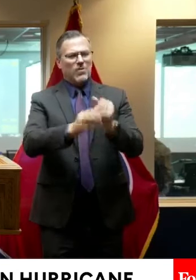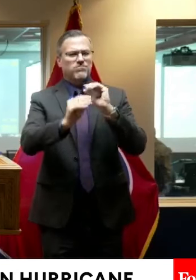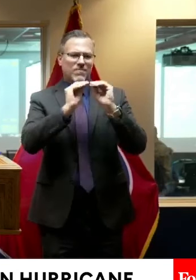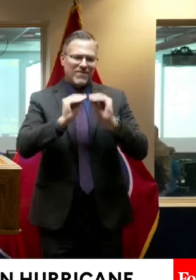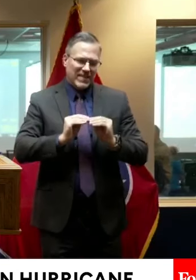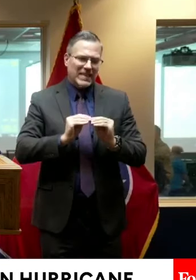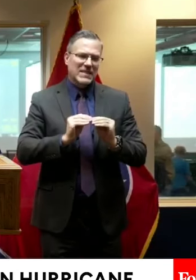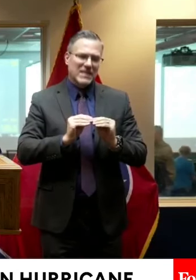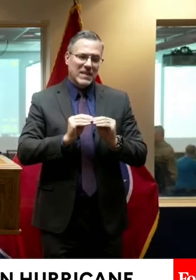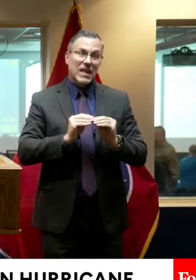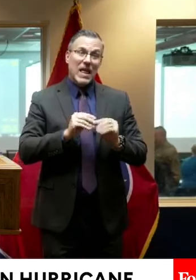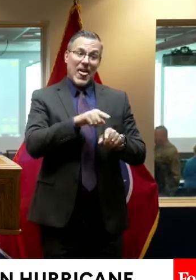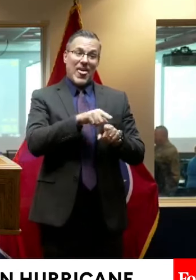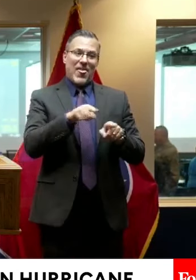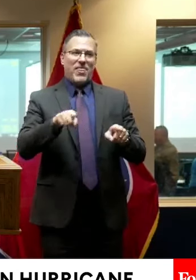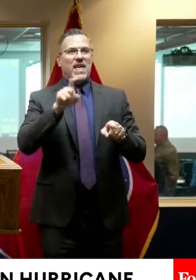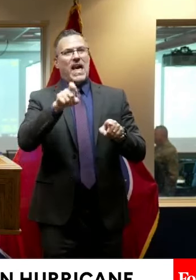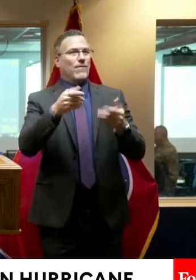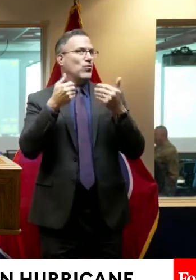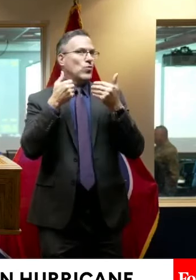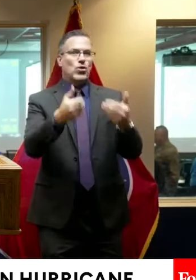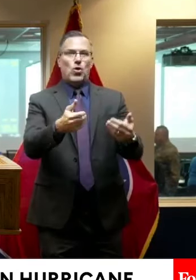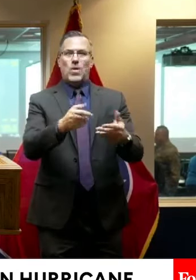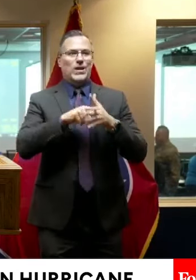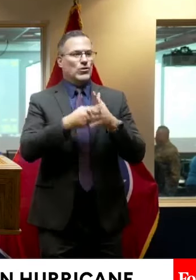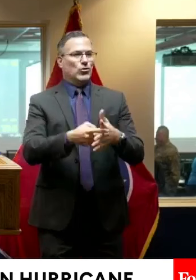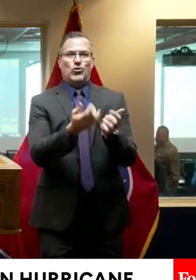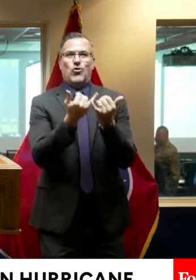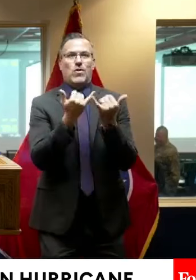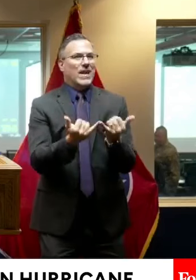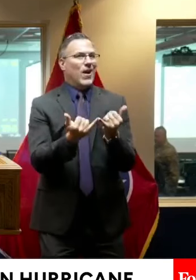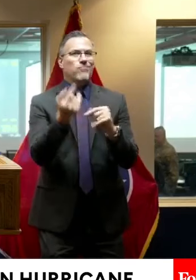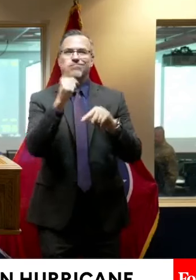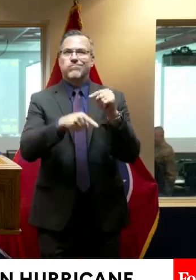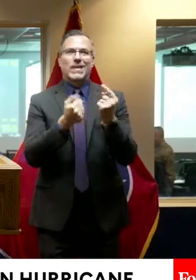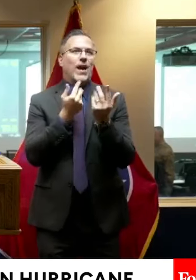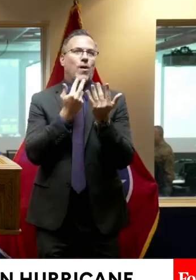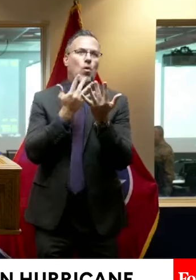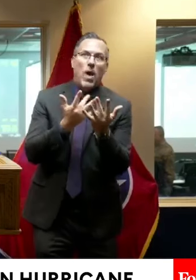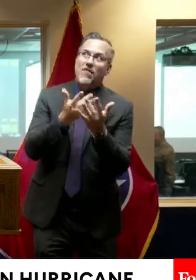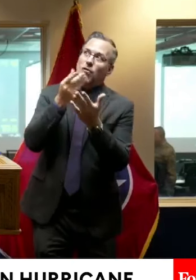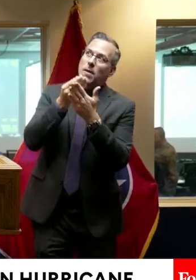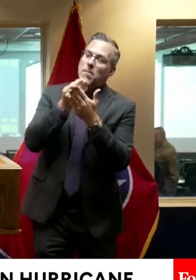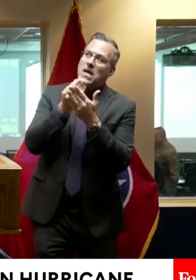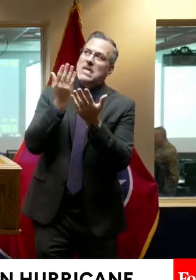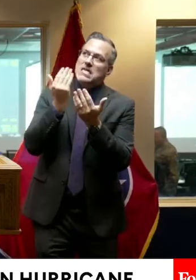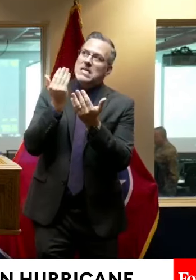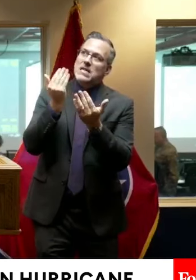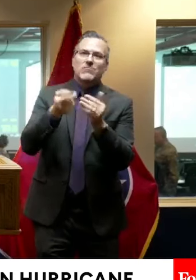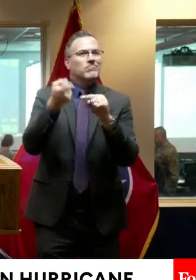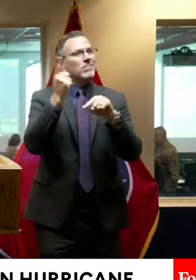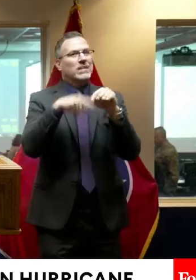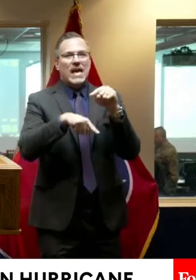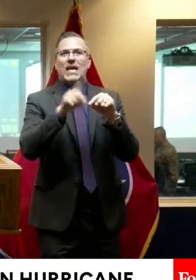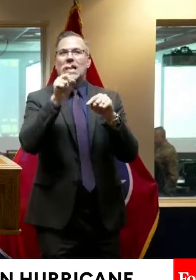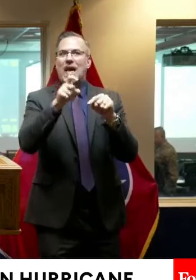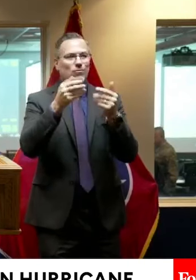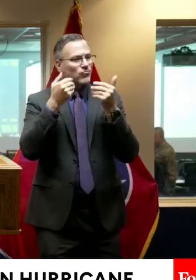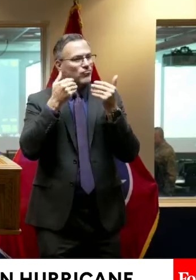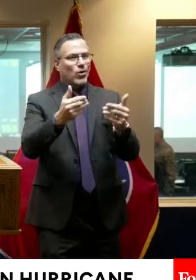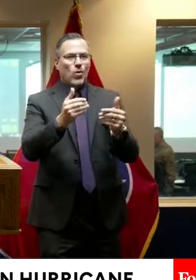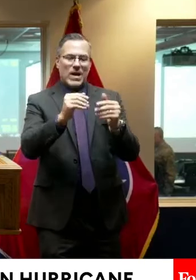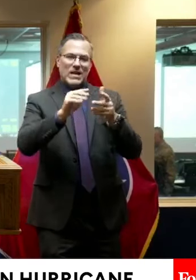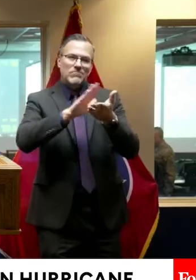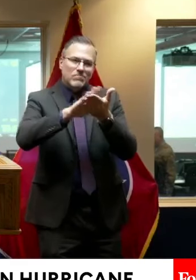they have to do the work immediately. That response is immediate, and the costs are spent immediately in these local counties to